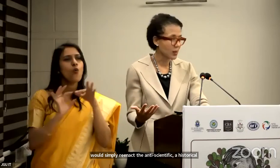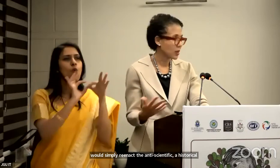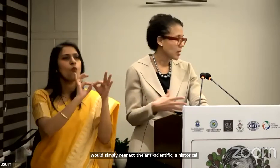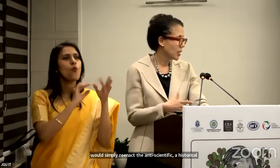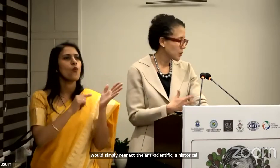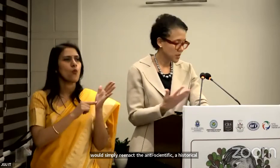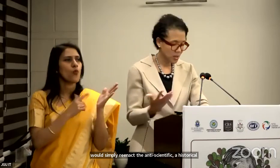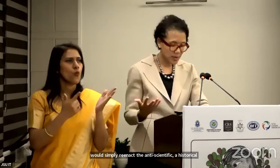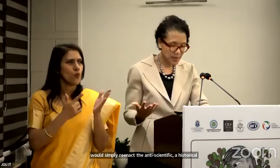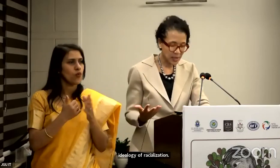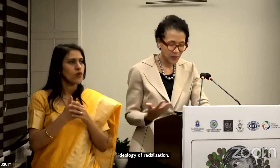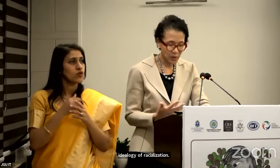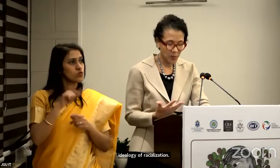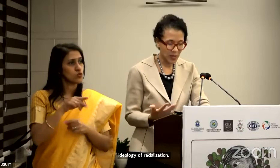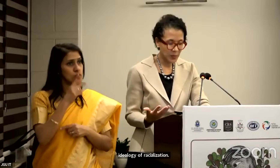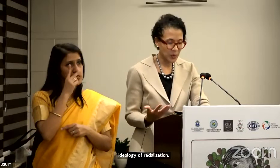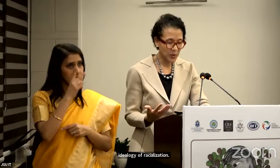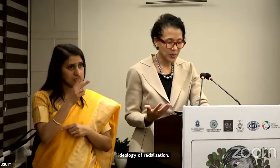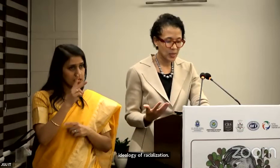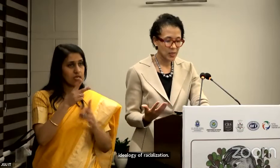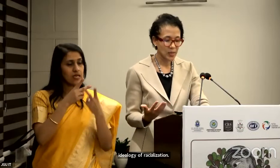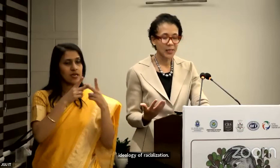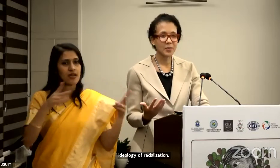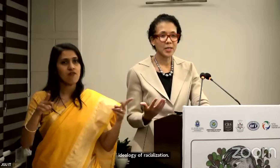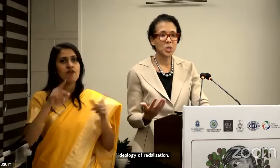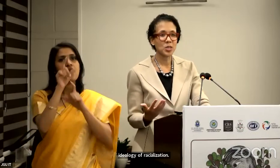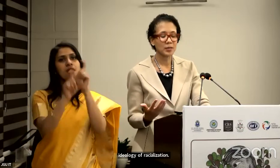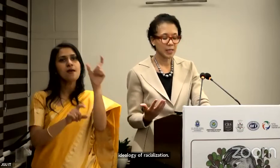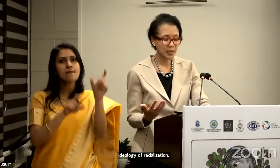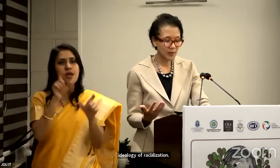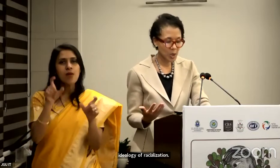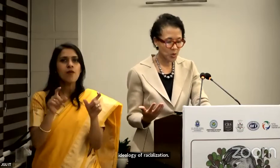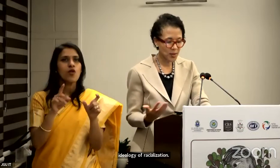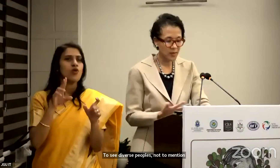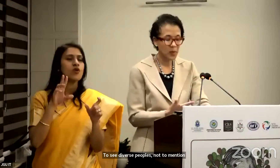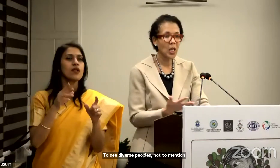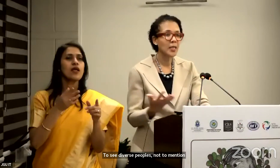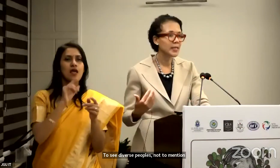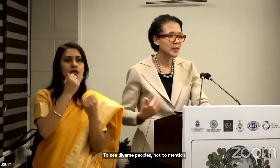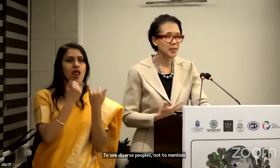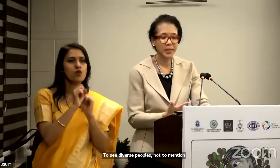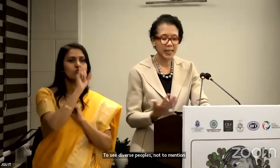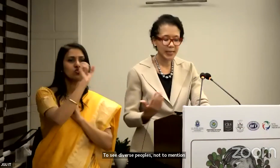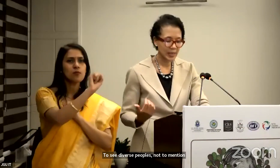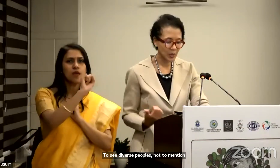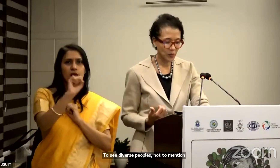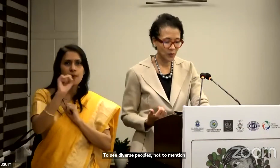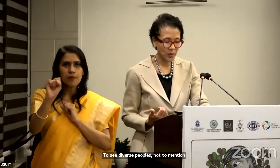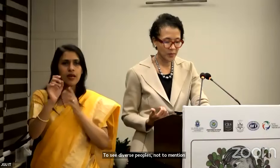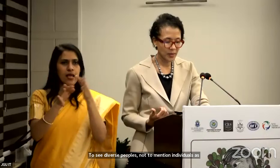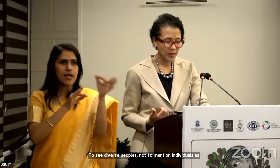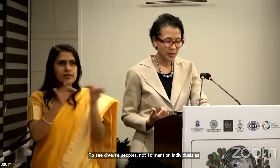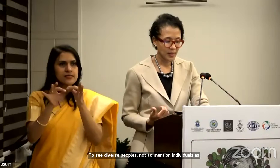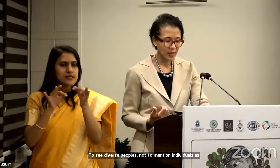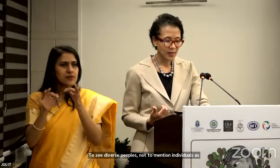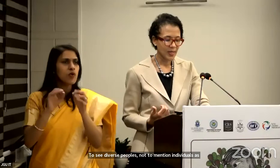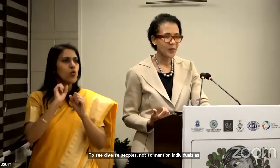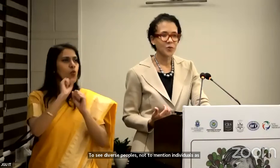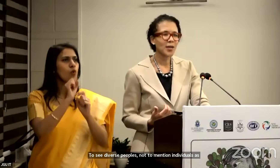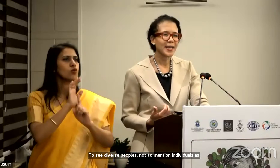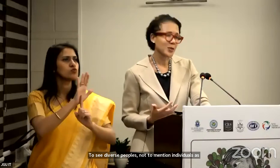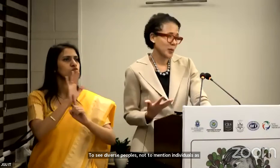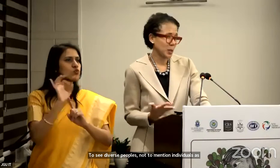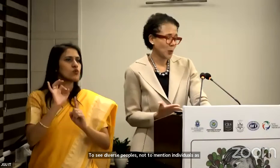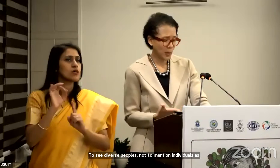racialization, to see diverse peoples, not to mention individuals, as belonging to some innately uniform set